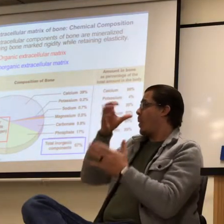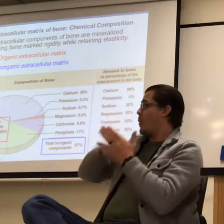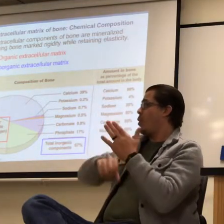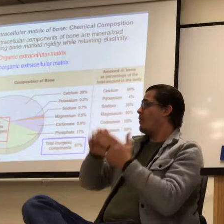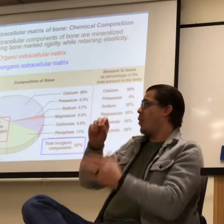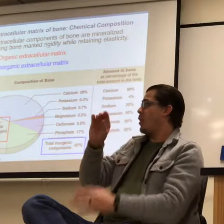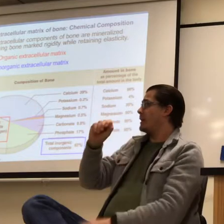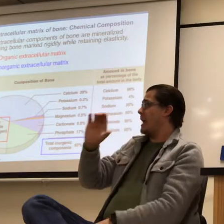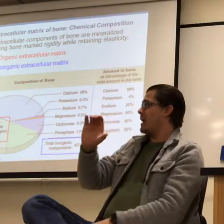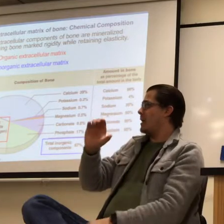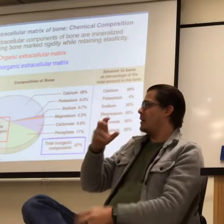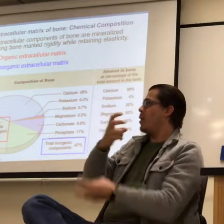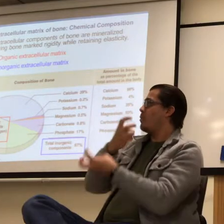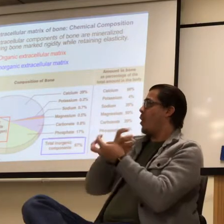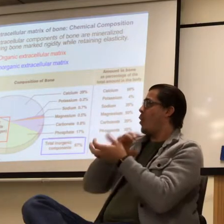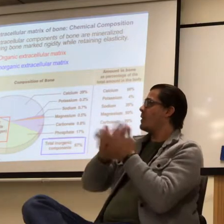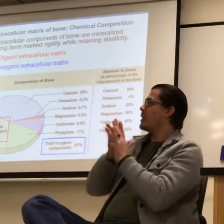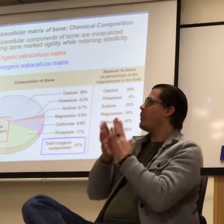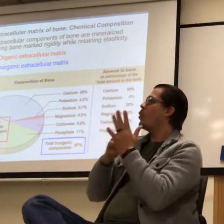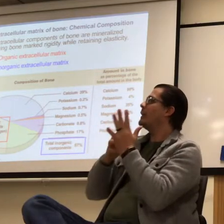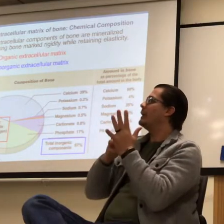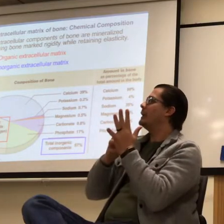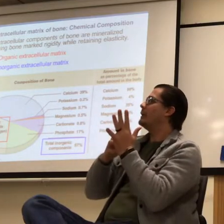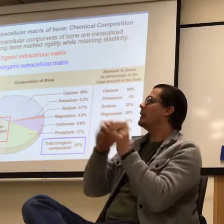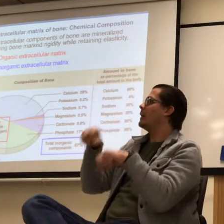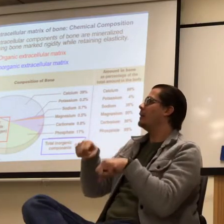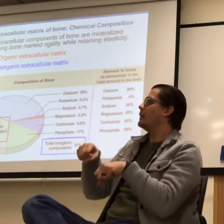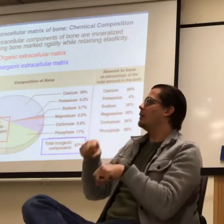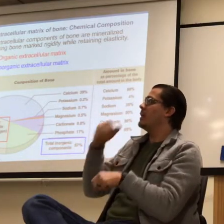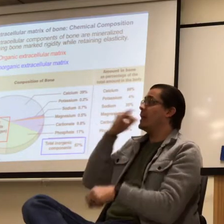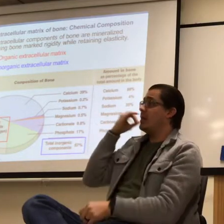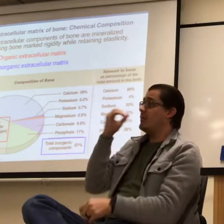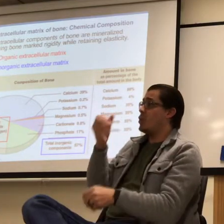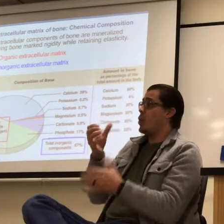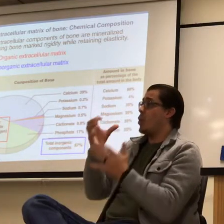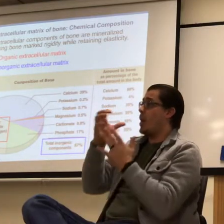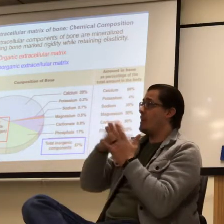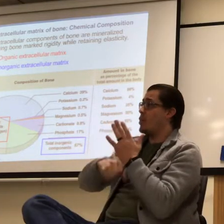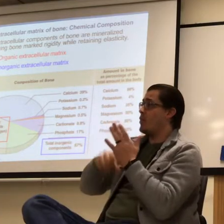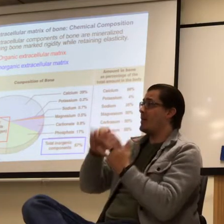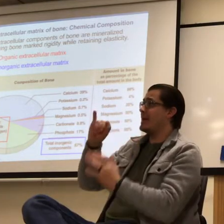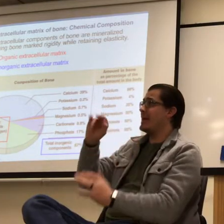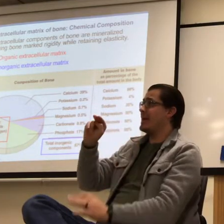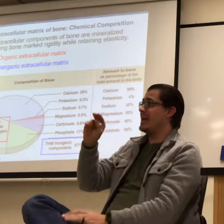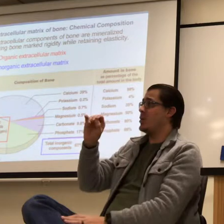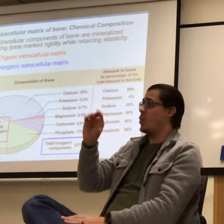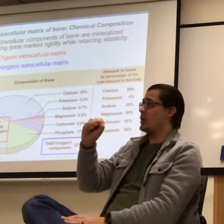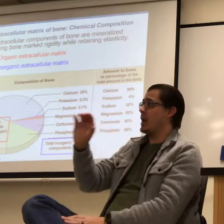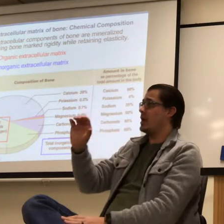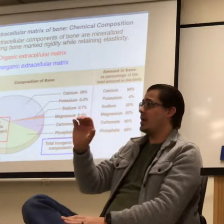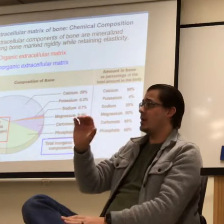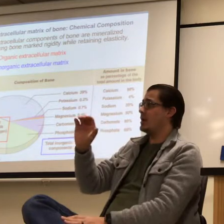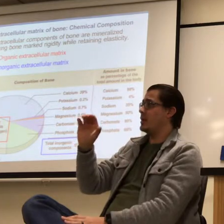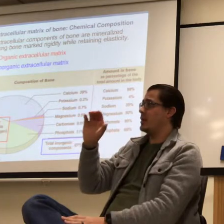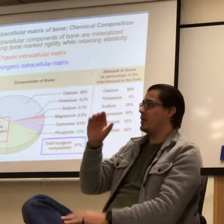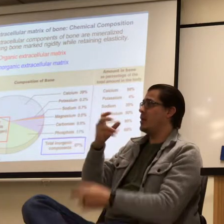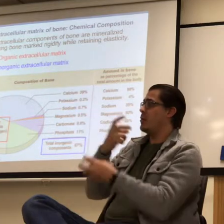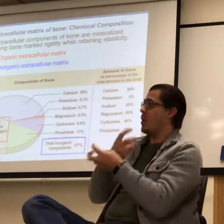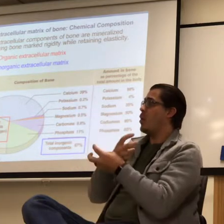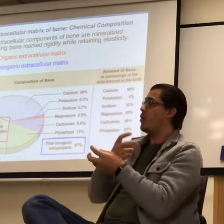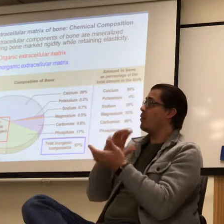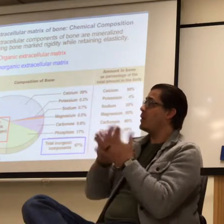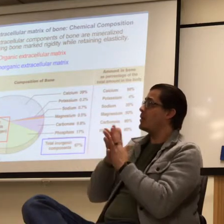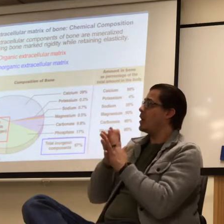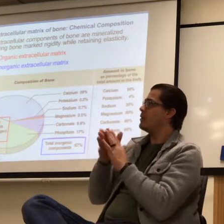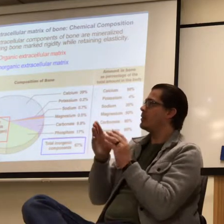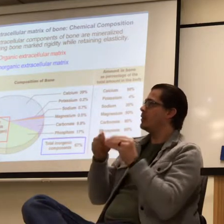component, bone becomes brittle. But if you kind of to remove the inorganic component and just left with that, bone